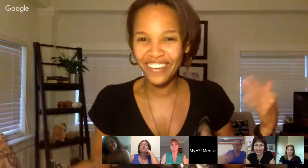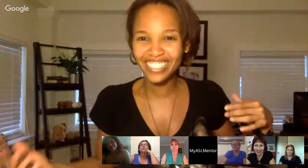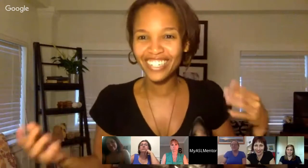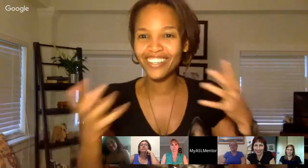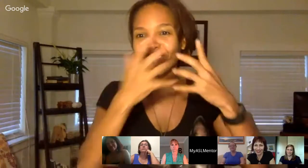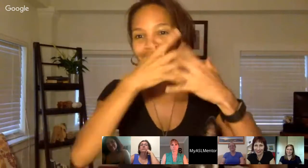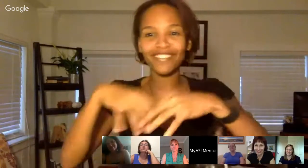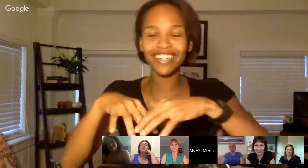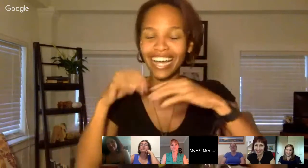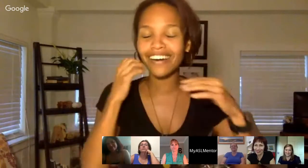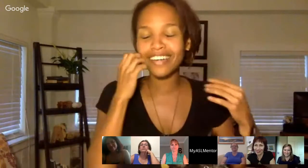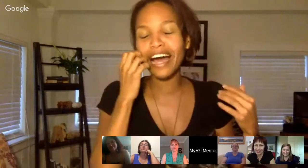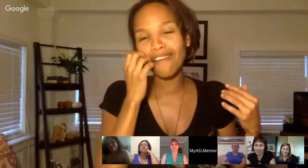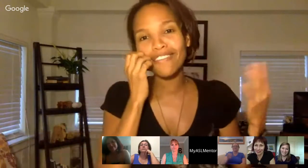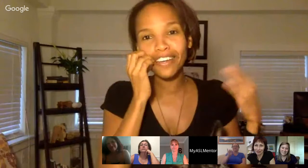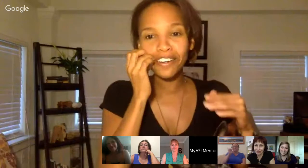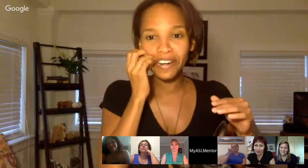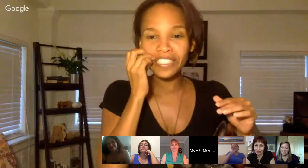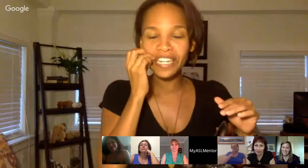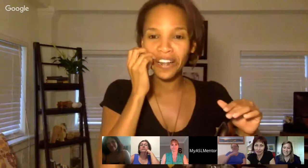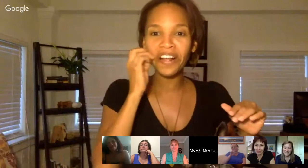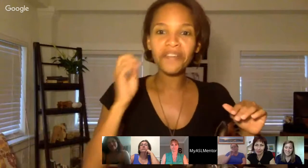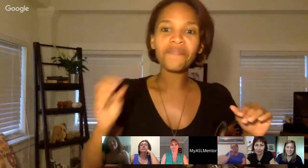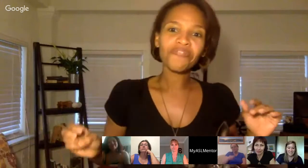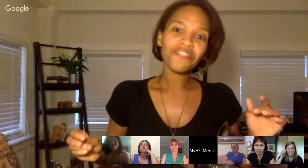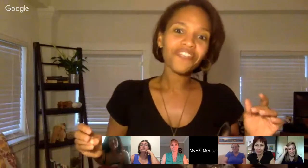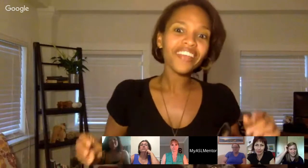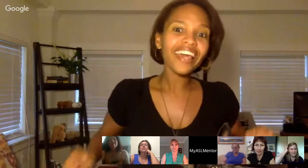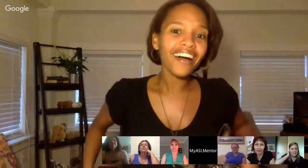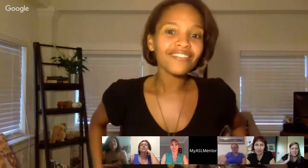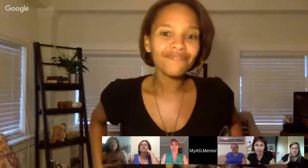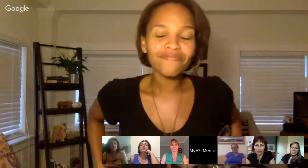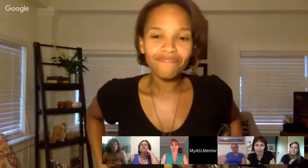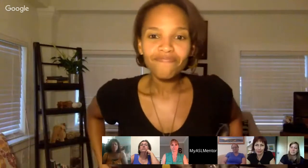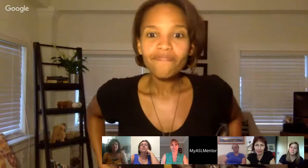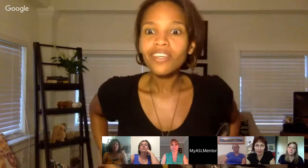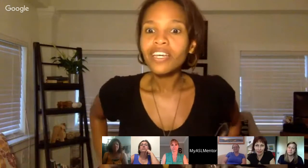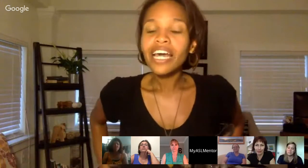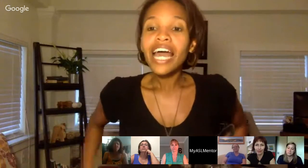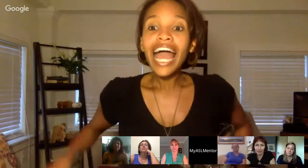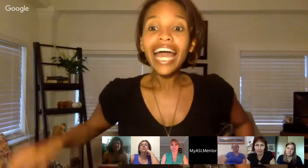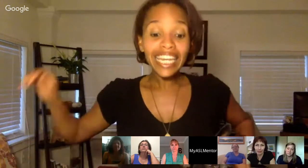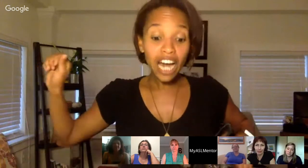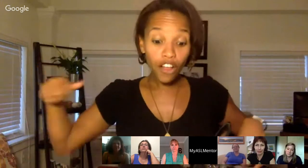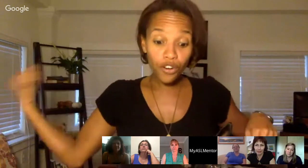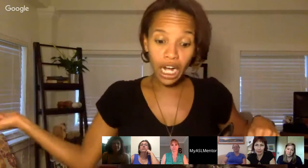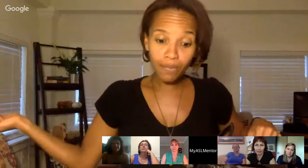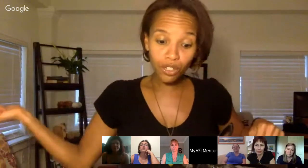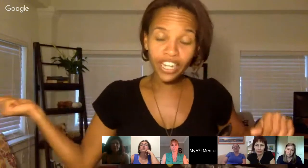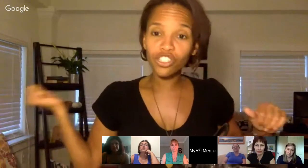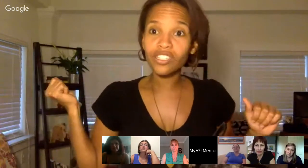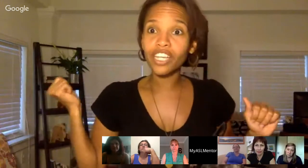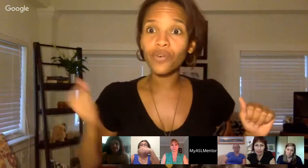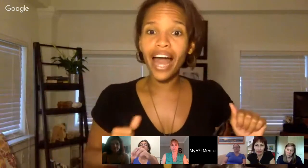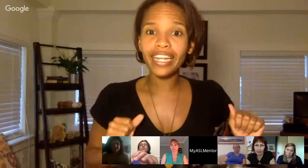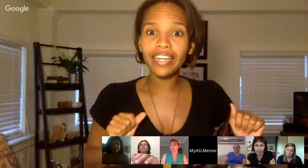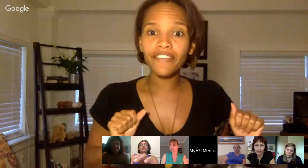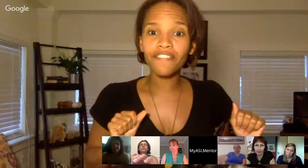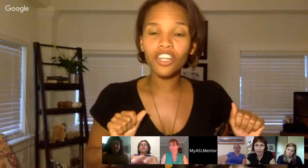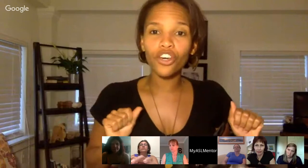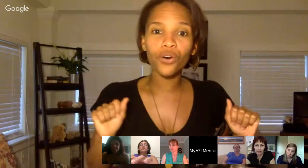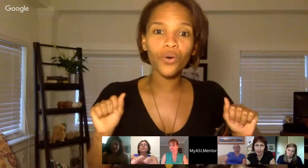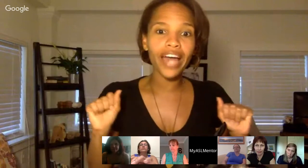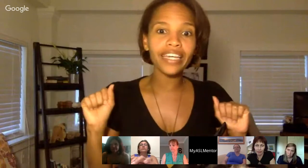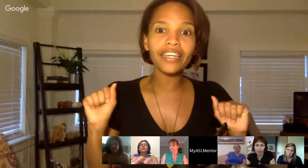there for it to work out. Yeah, good question. Yeah. Any other observations that you had in